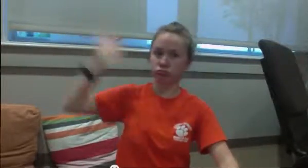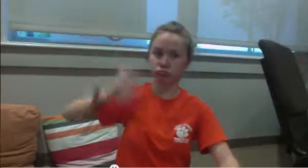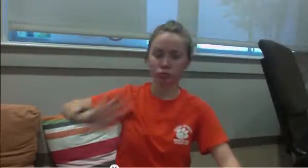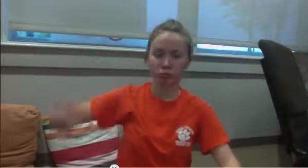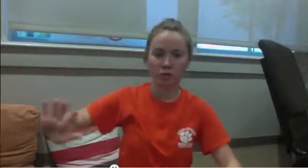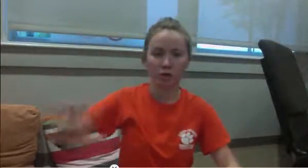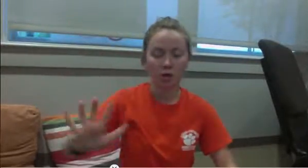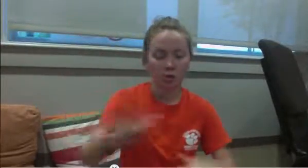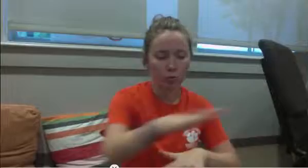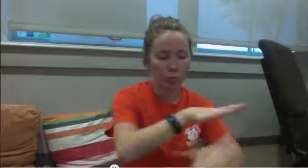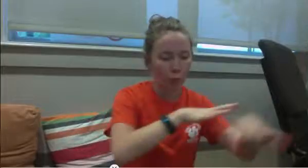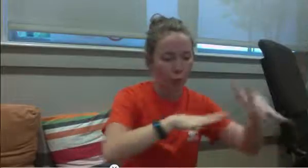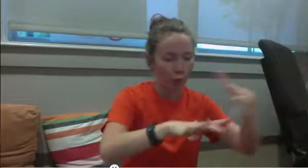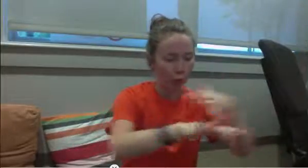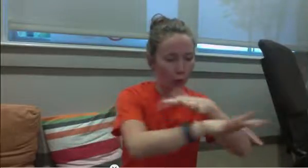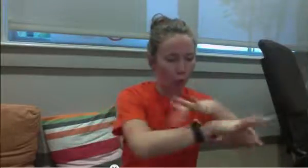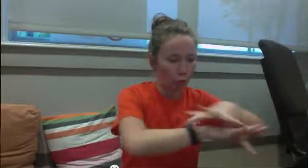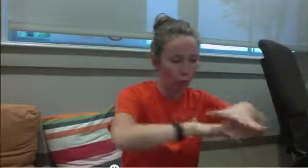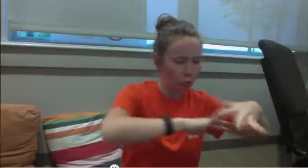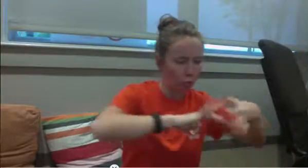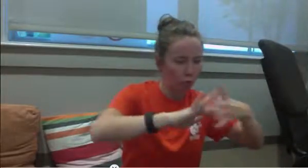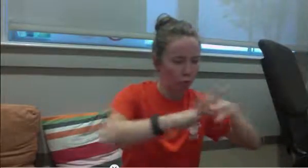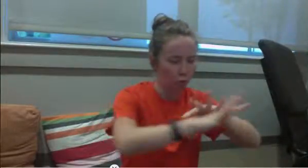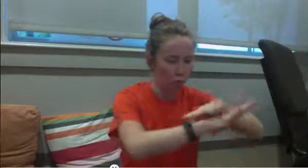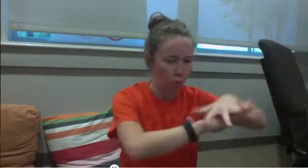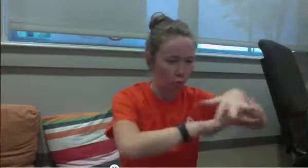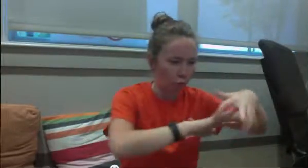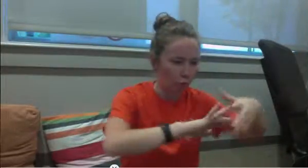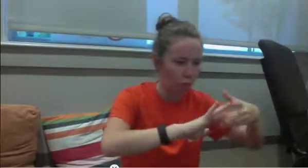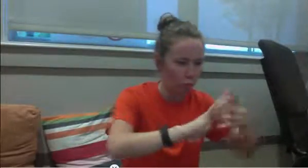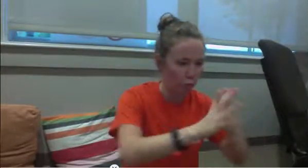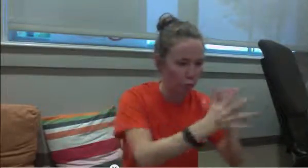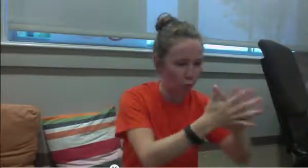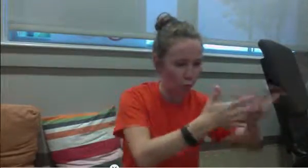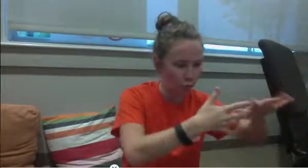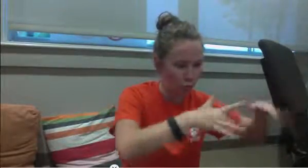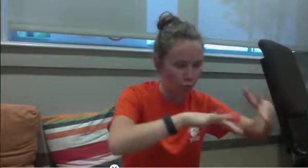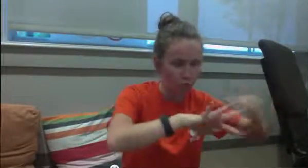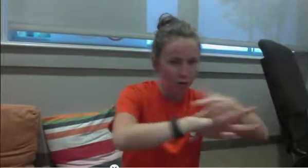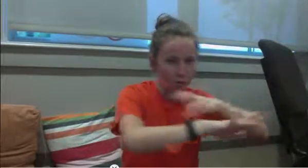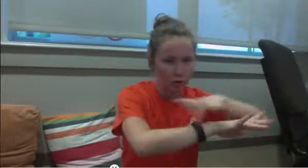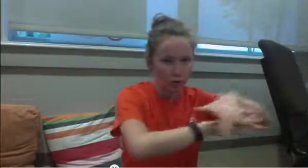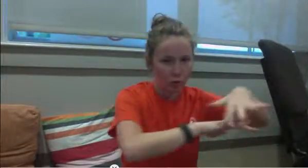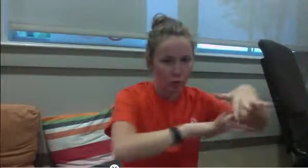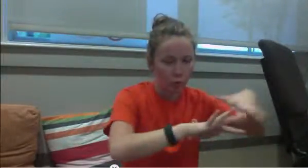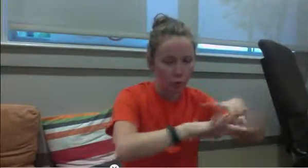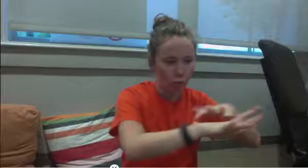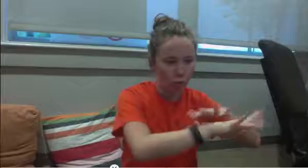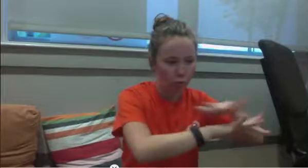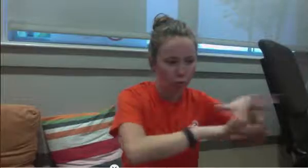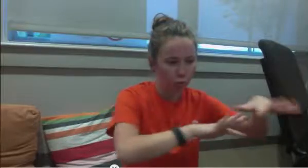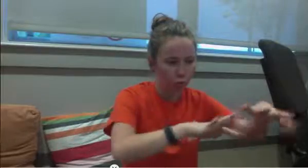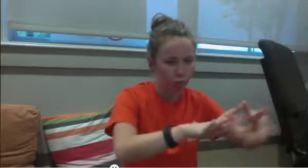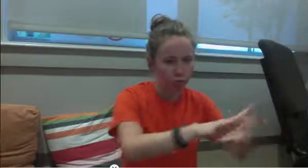this started long, long, long, long ago when things were forming. There was nothing set